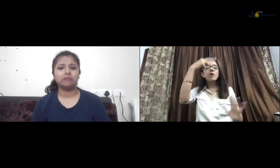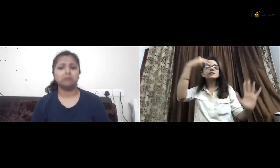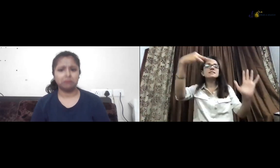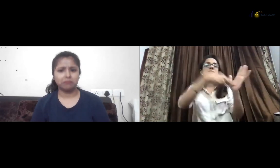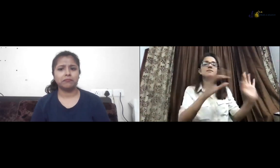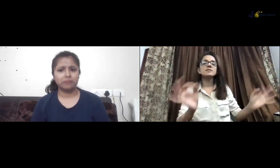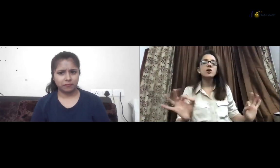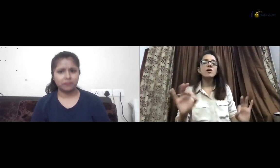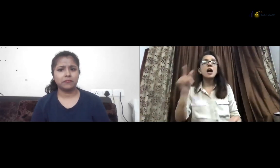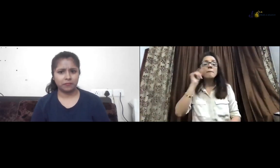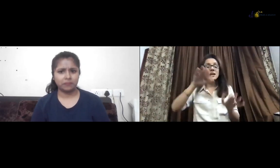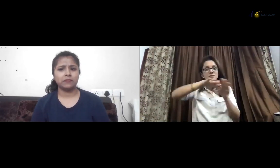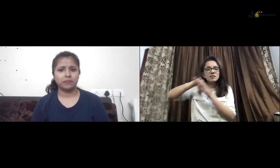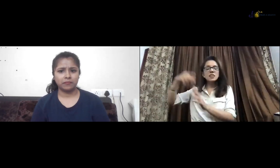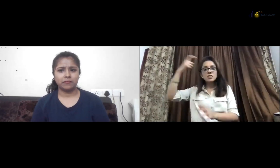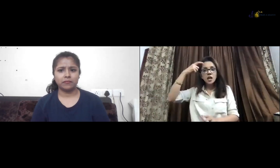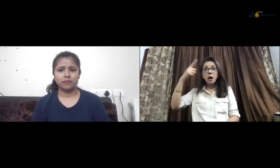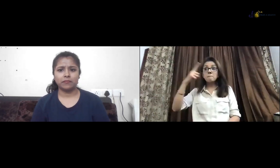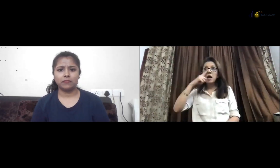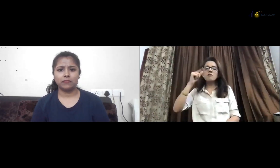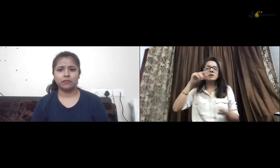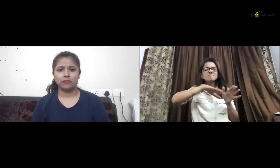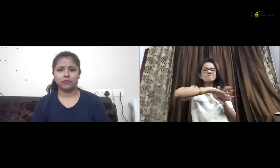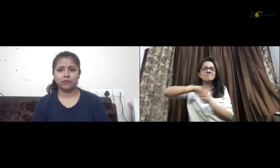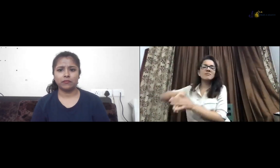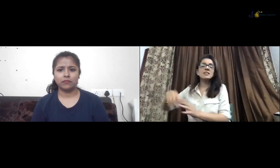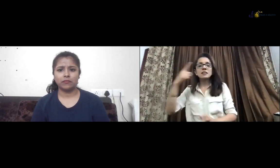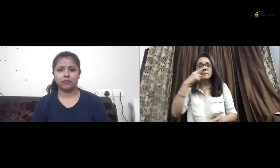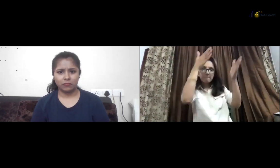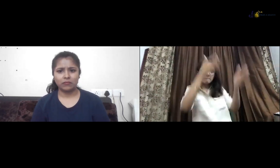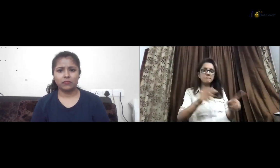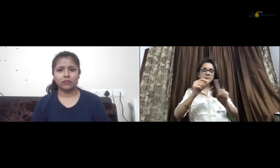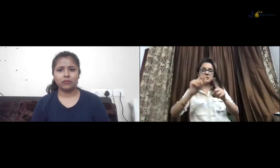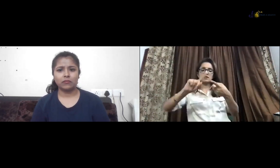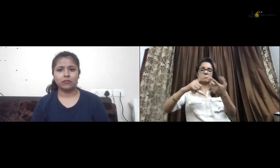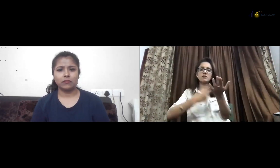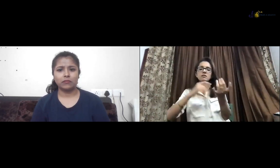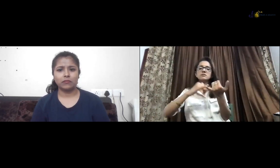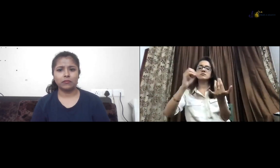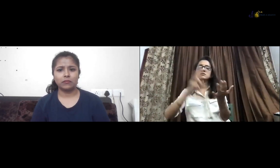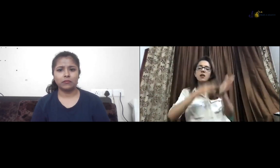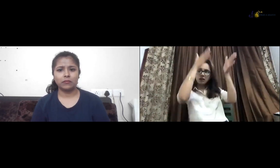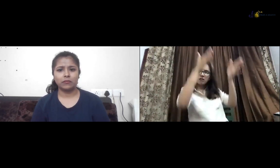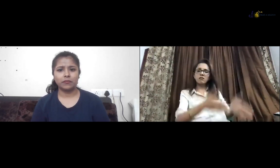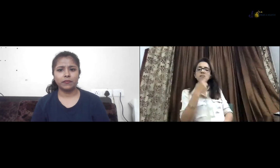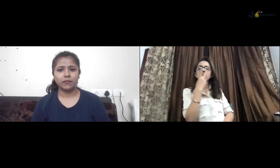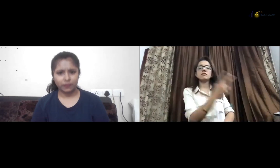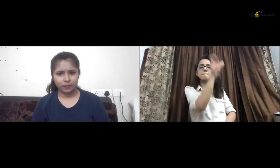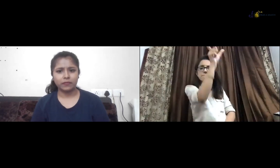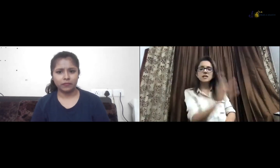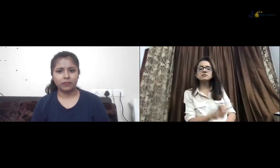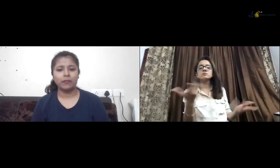skills, they have the skills, but people don't see that thing. Don't think that you have to see a